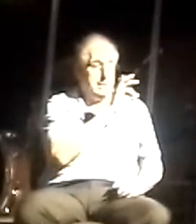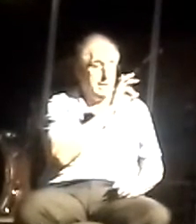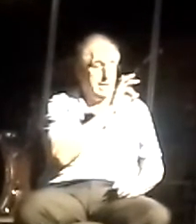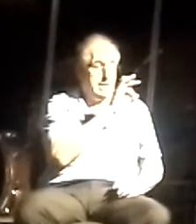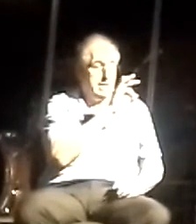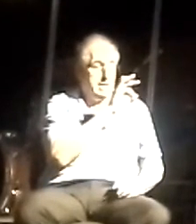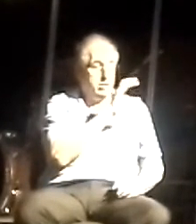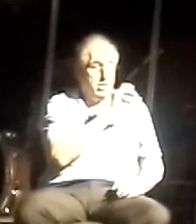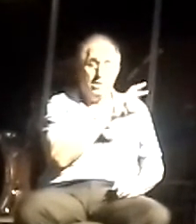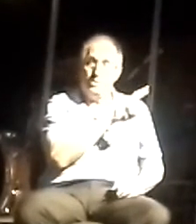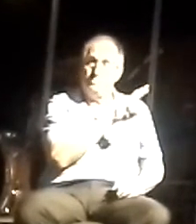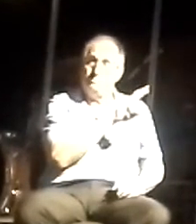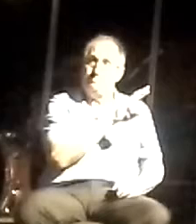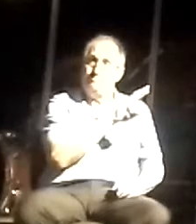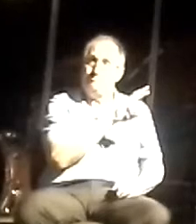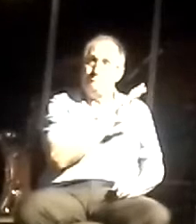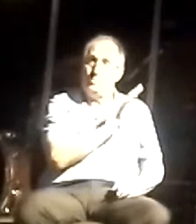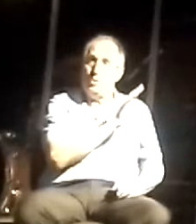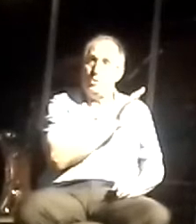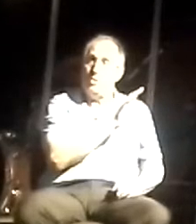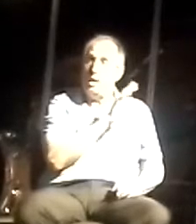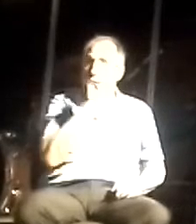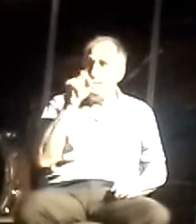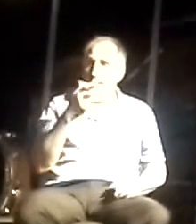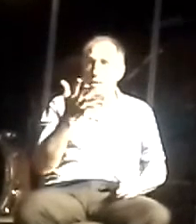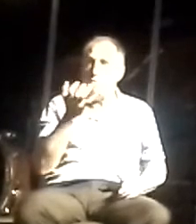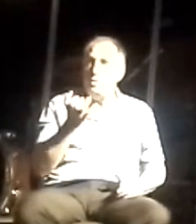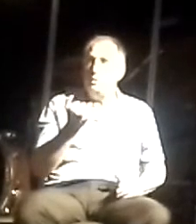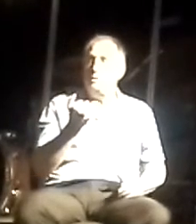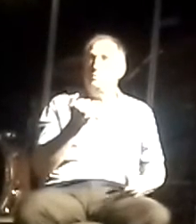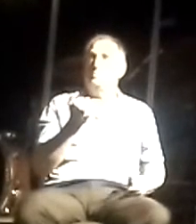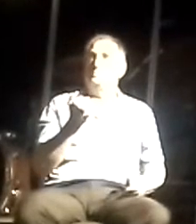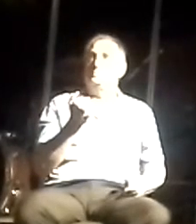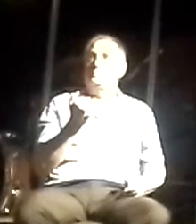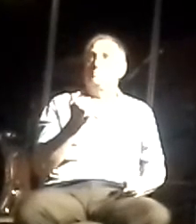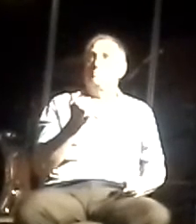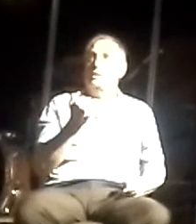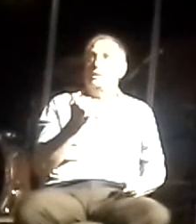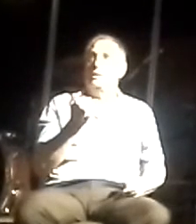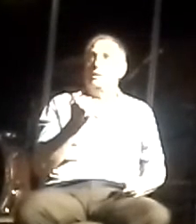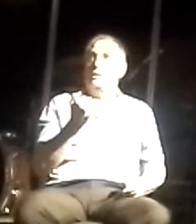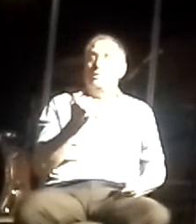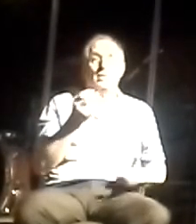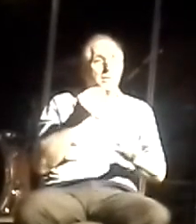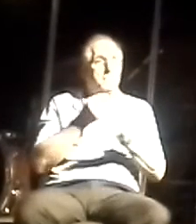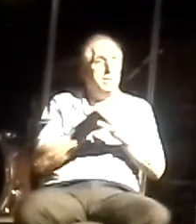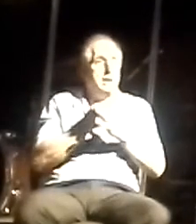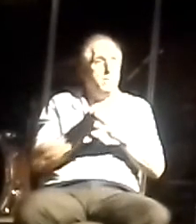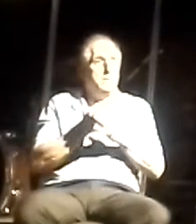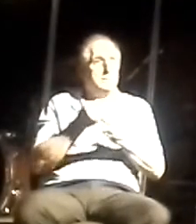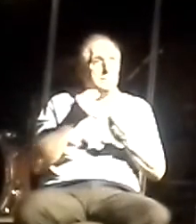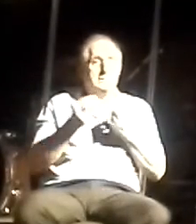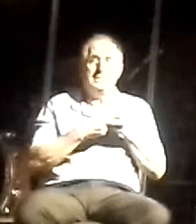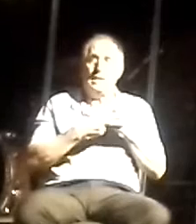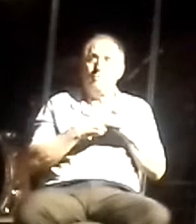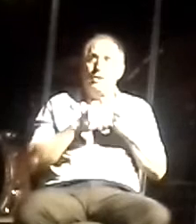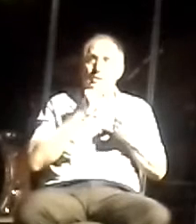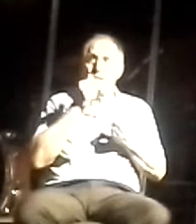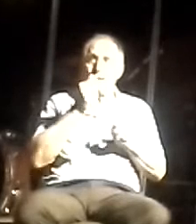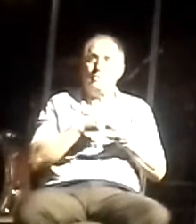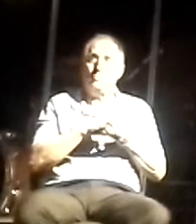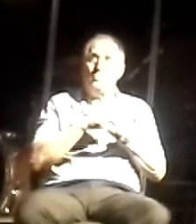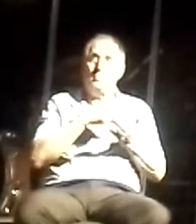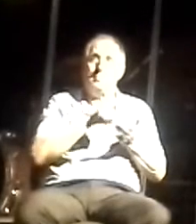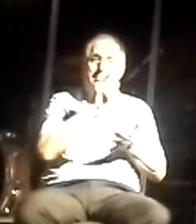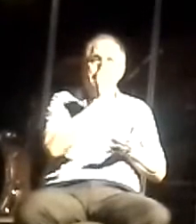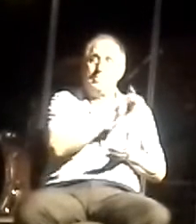Pontiac Firebird. I had to have it. I shudder to think of the money I would have today if I didn't have to have